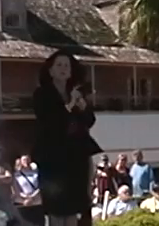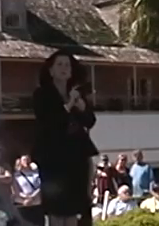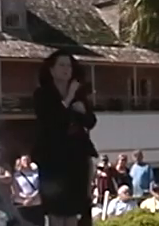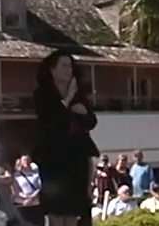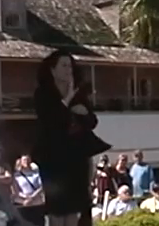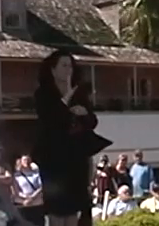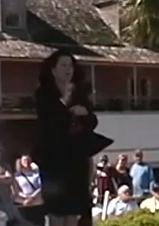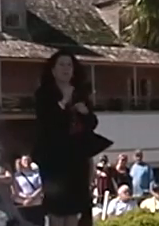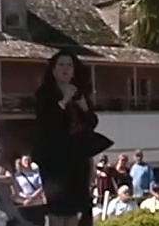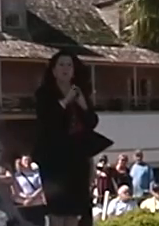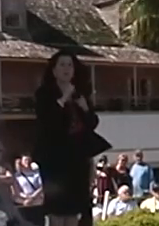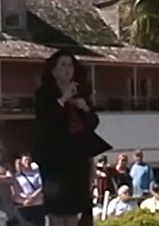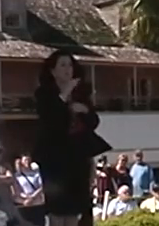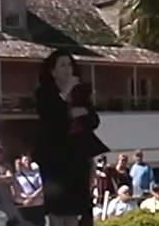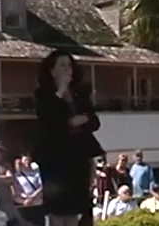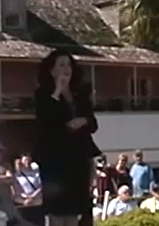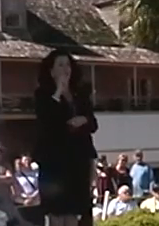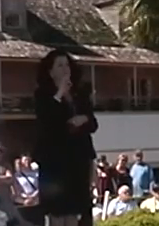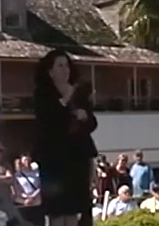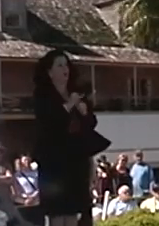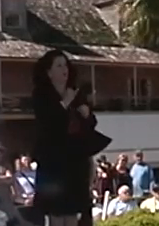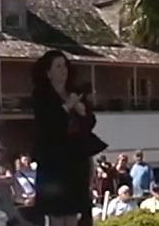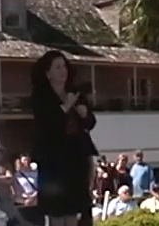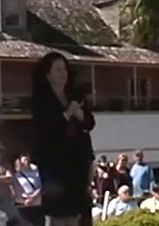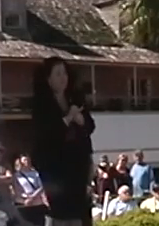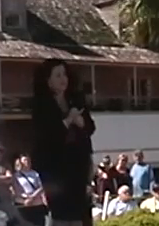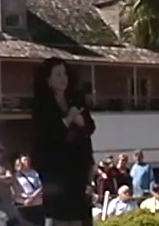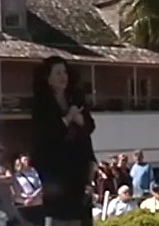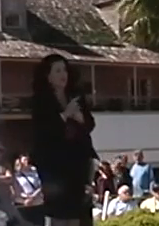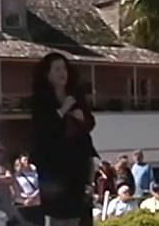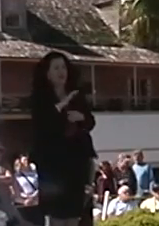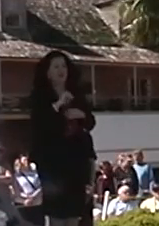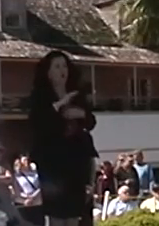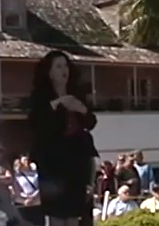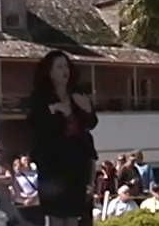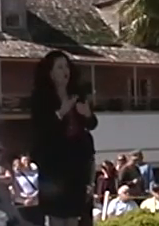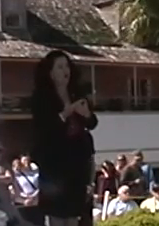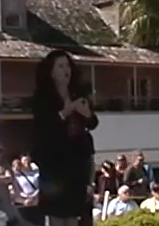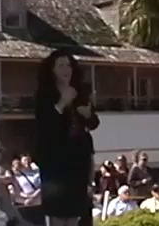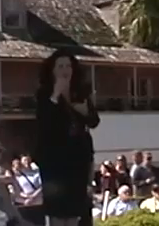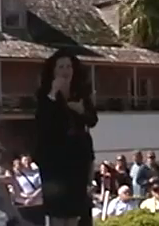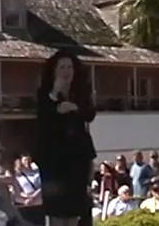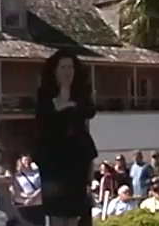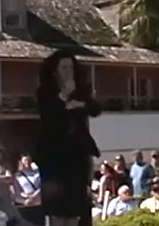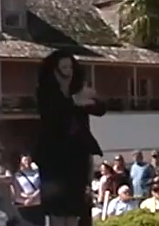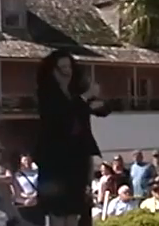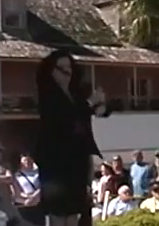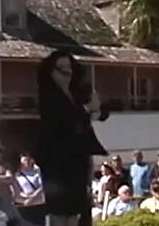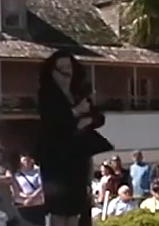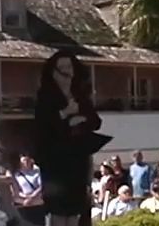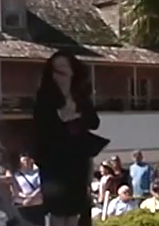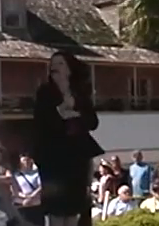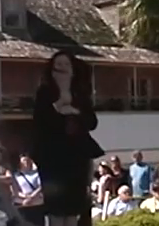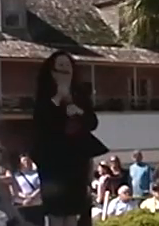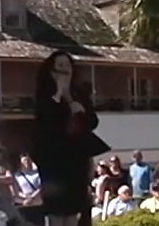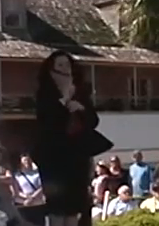mayor of St. Augustin, they have all agreed locally where he has landed on the 38th